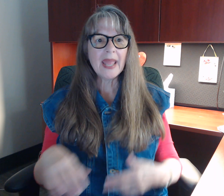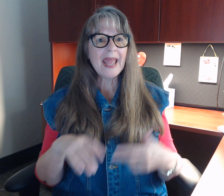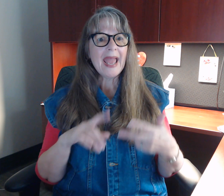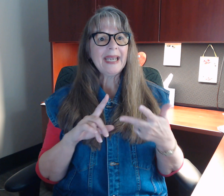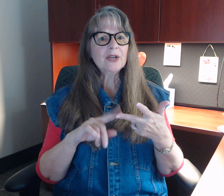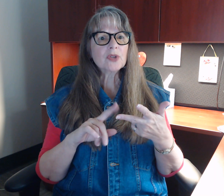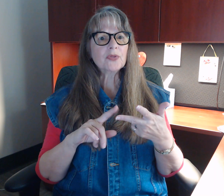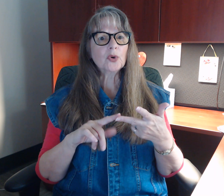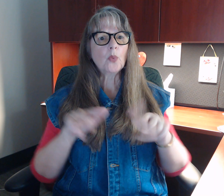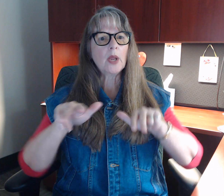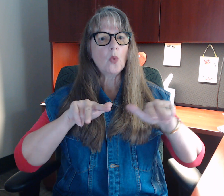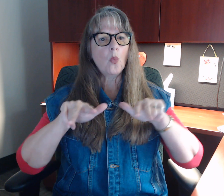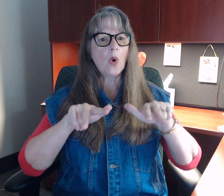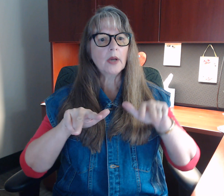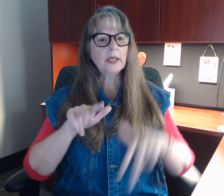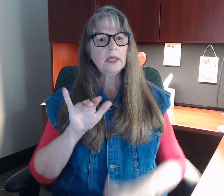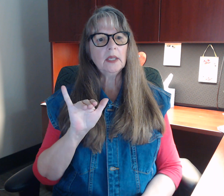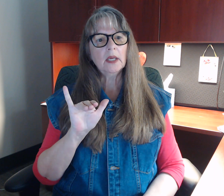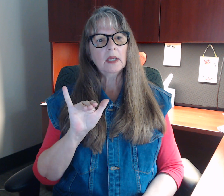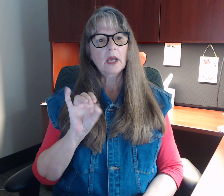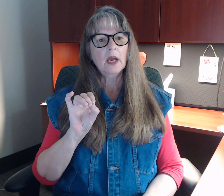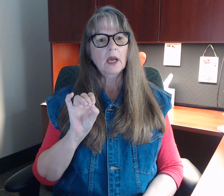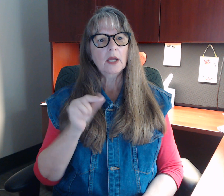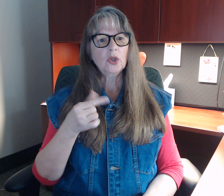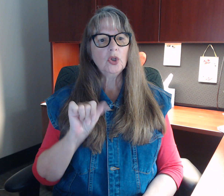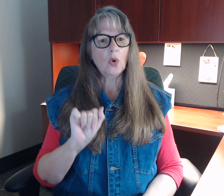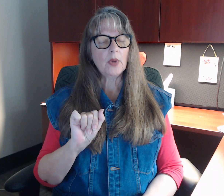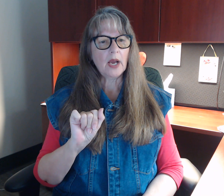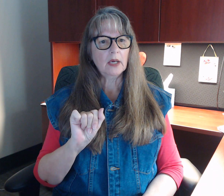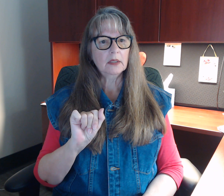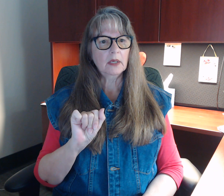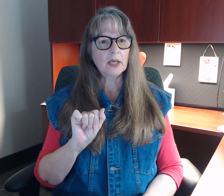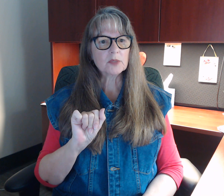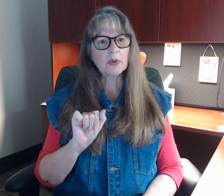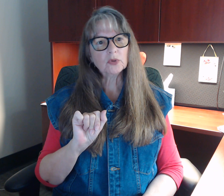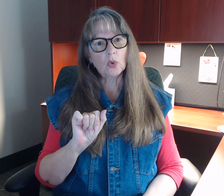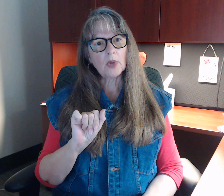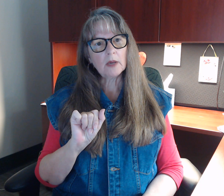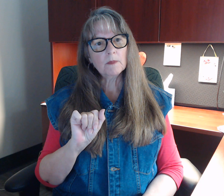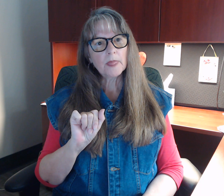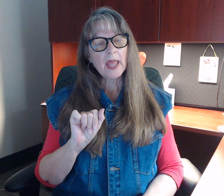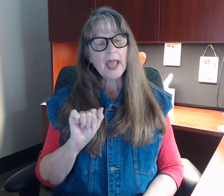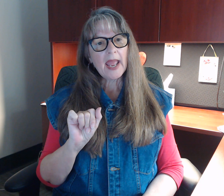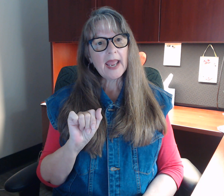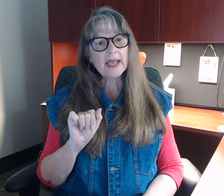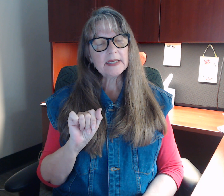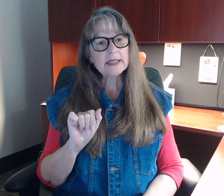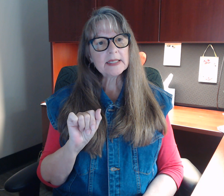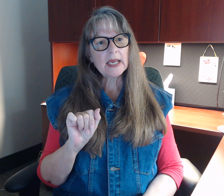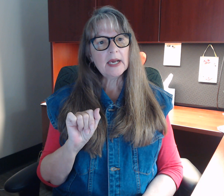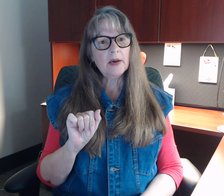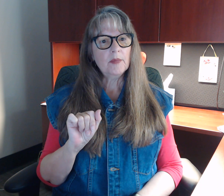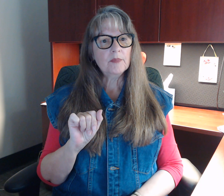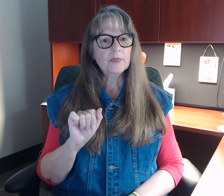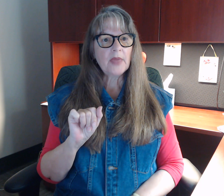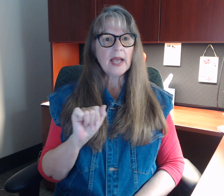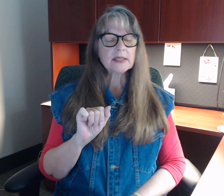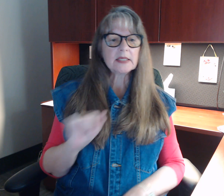And here's the third way, walking yoga, and I spelled yoga. And that's